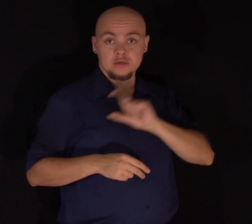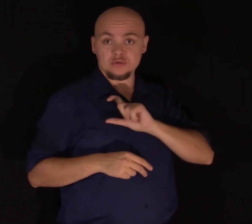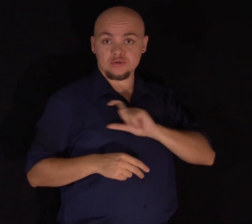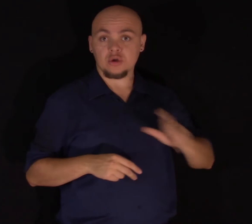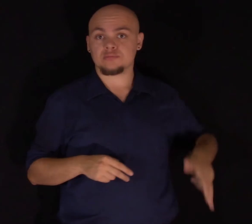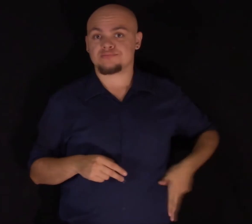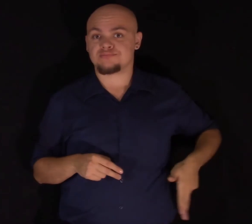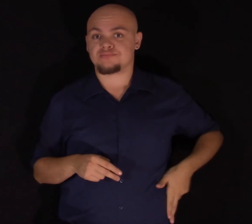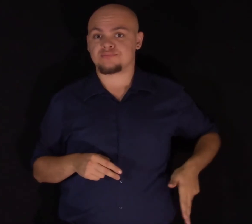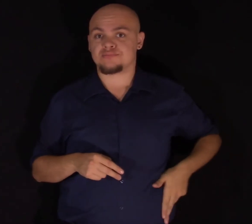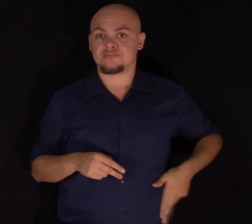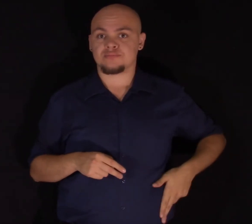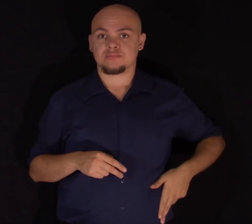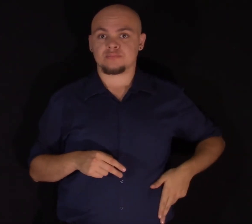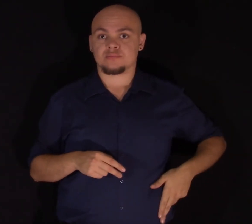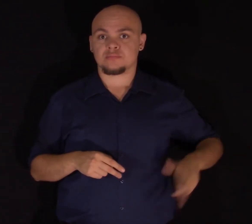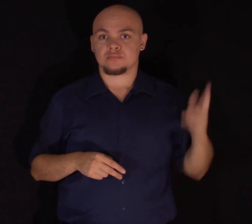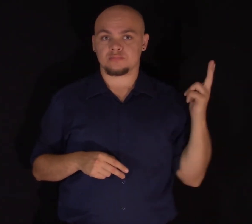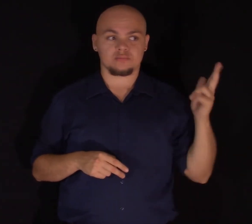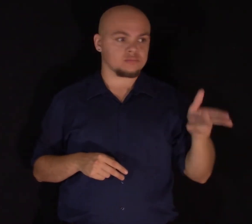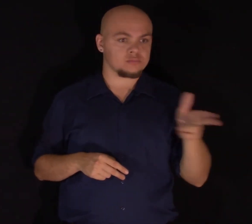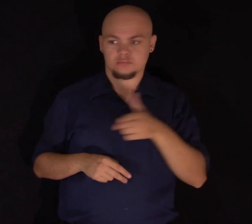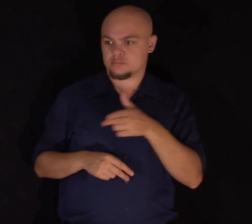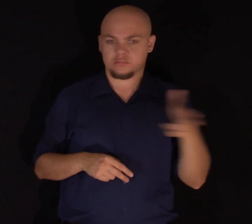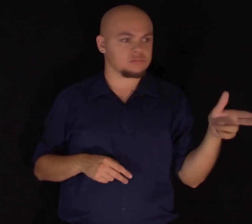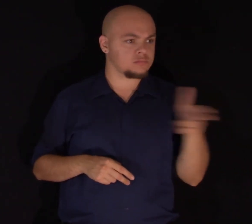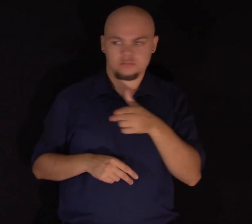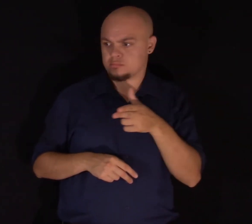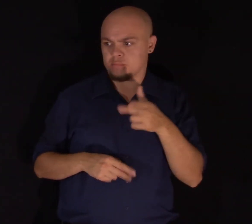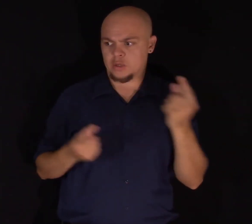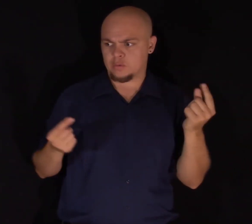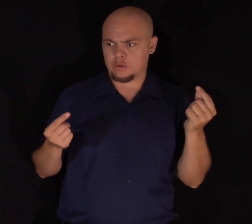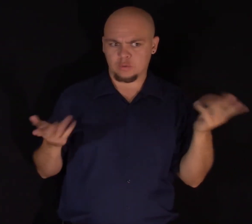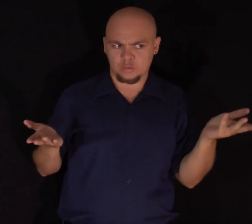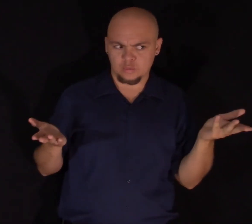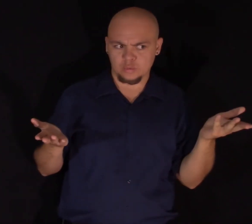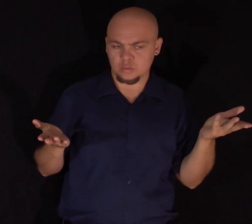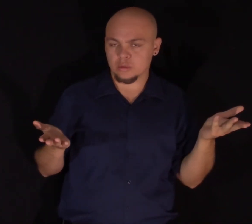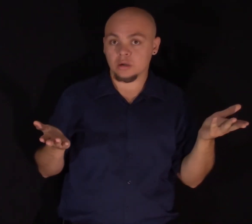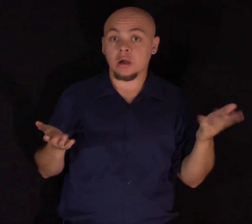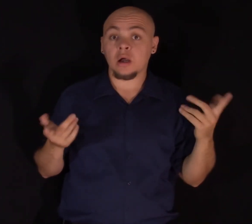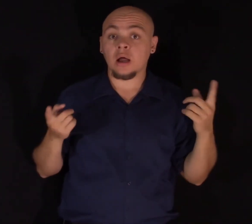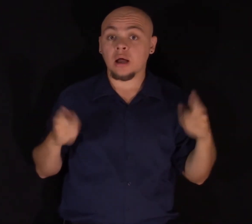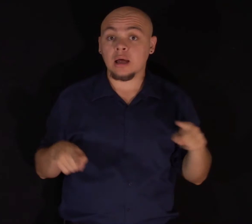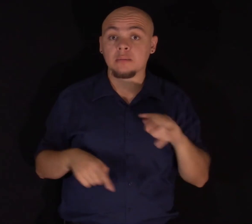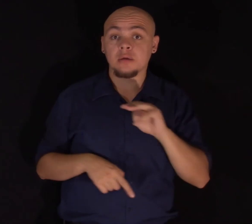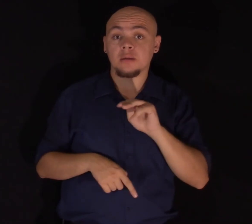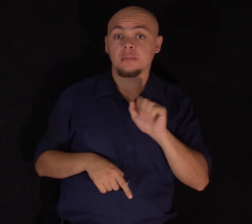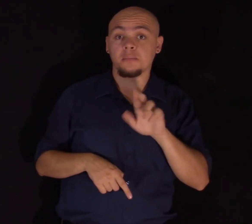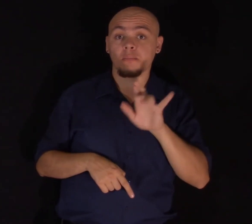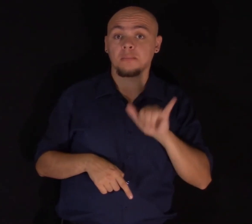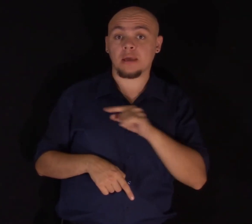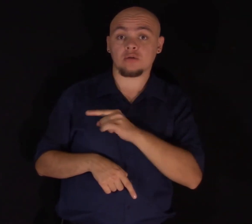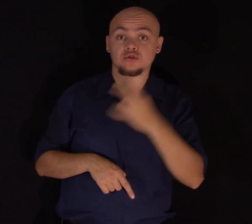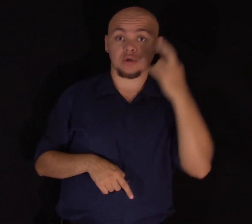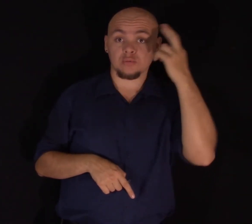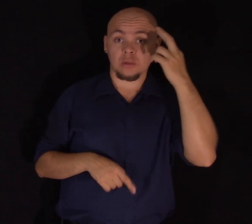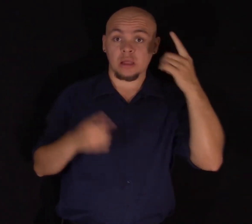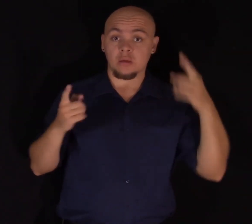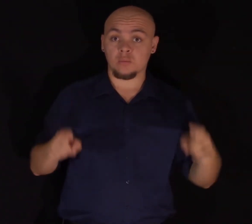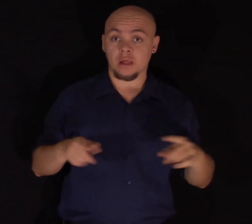forth between the Klan leader and me, like, what did either one of y'all just do? Well, Mary, she realized what